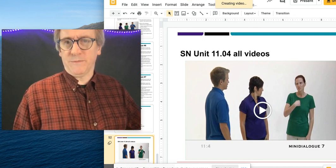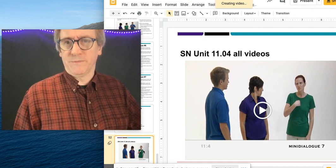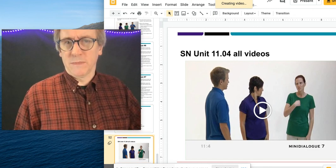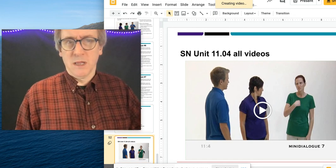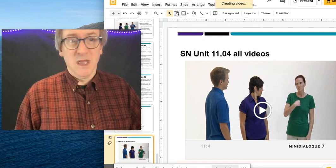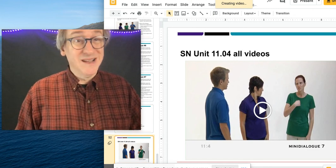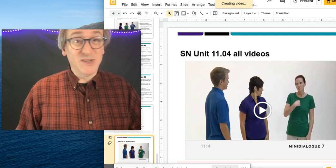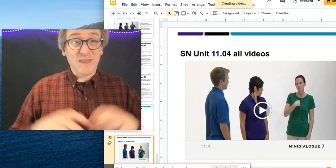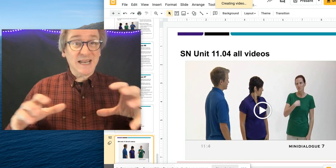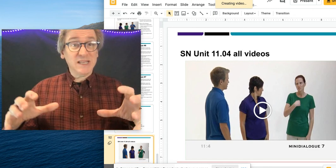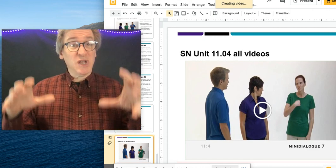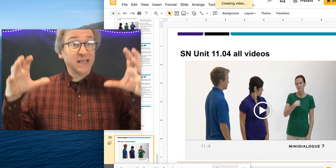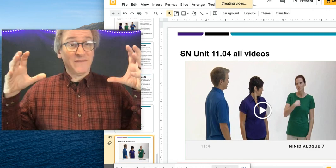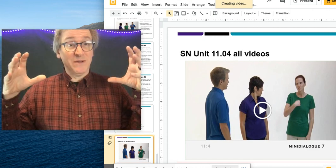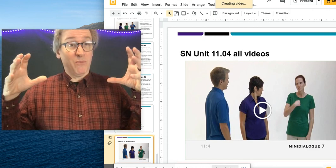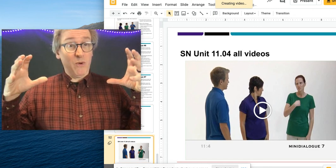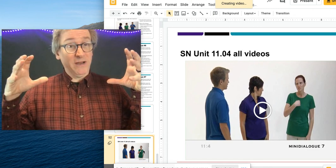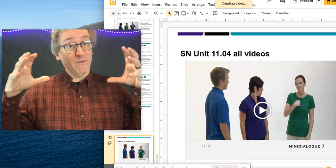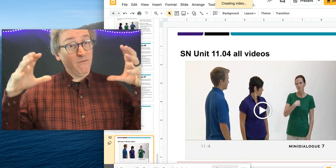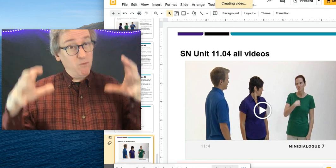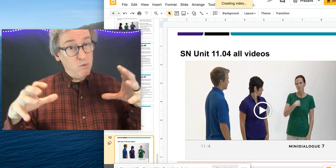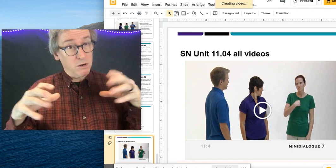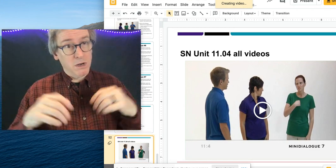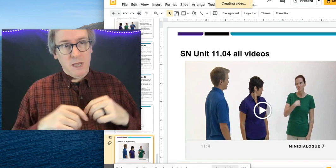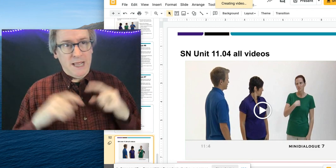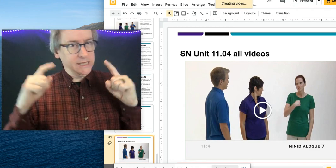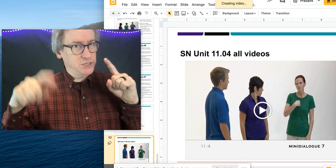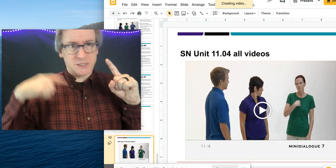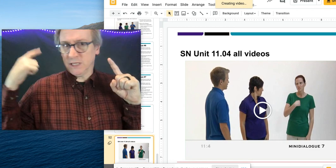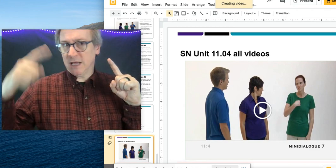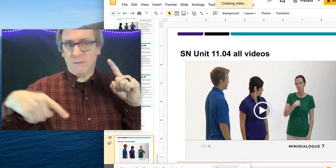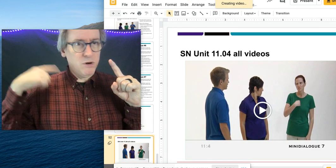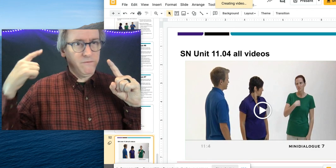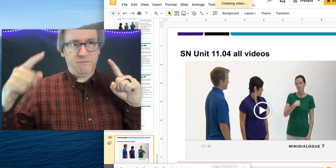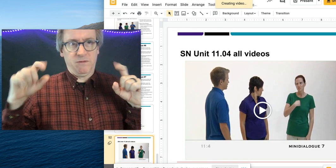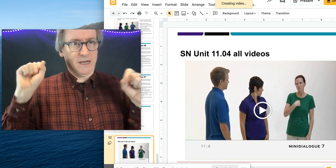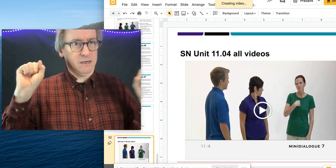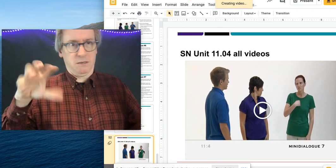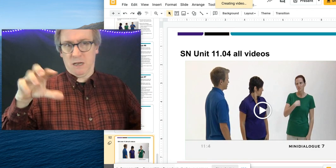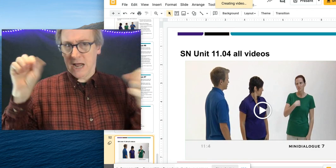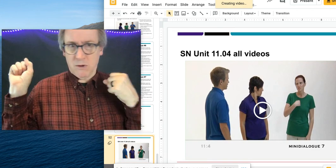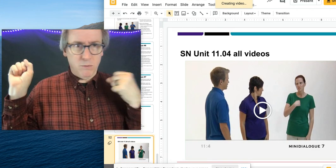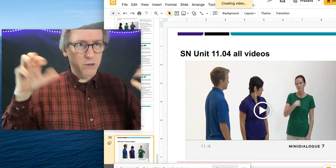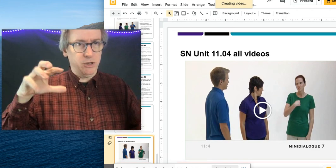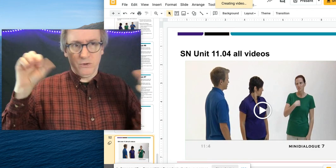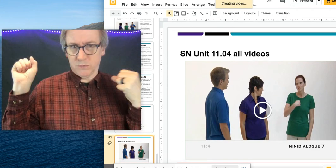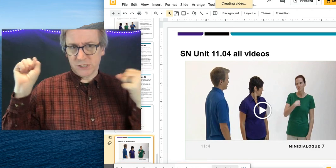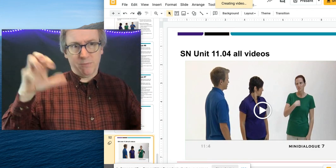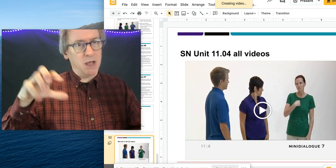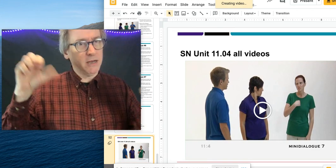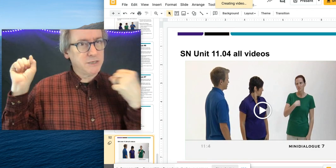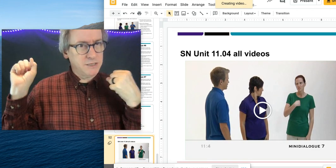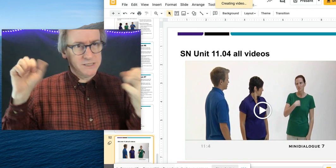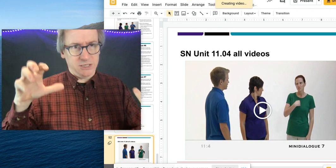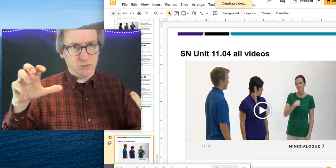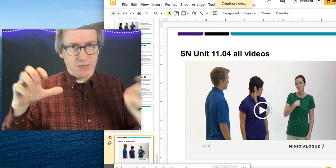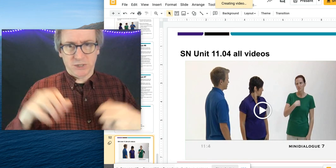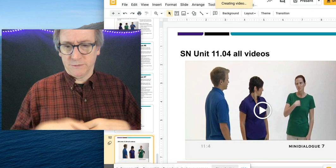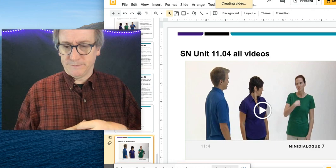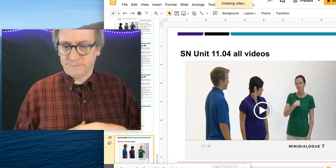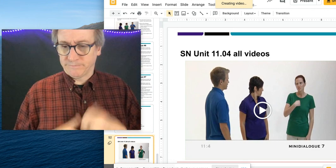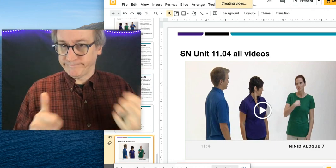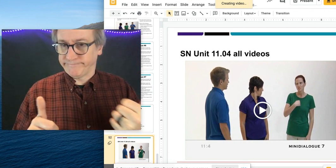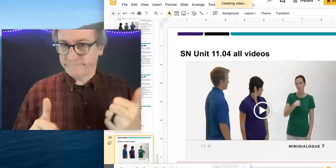here. So that is 11.4. It's just a lot more of like, how would you respond to this